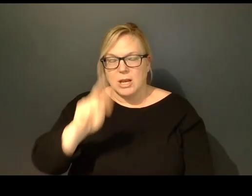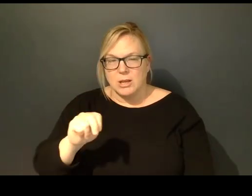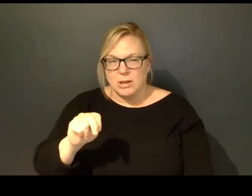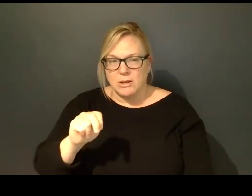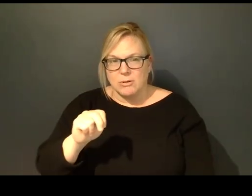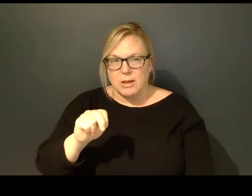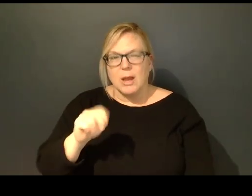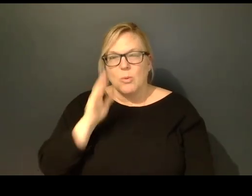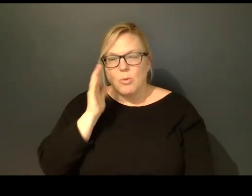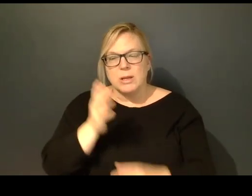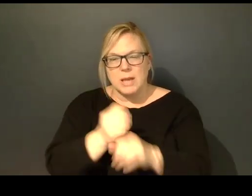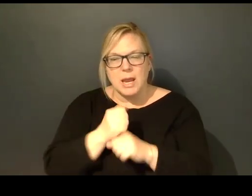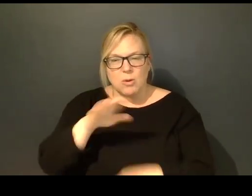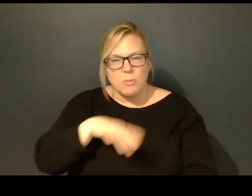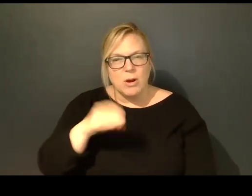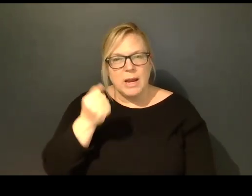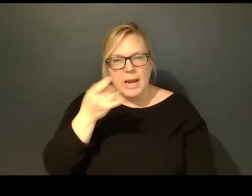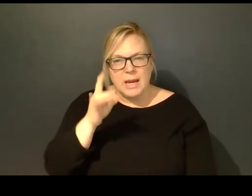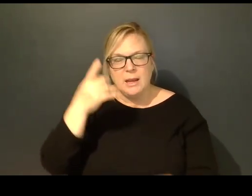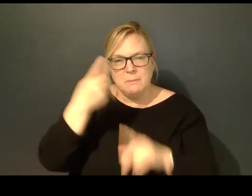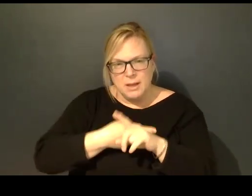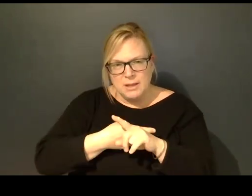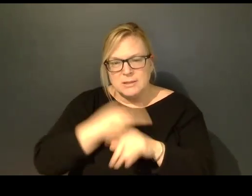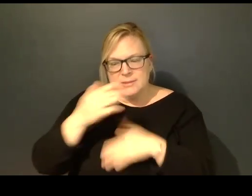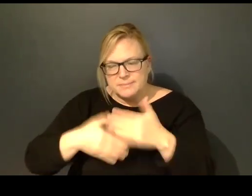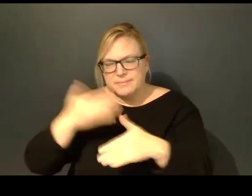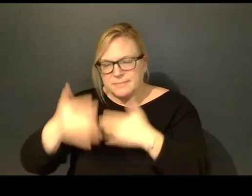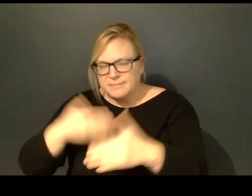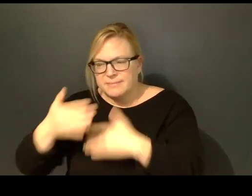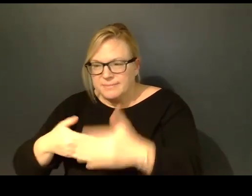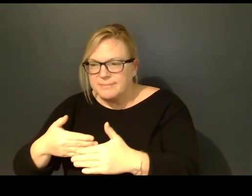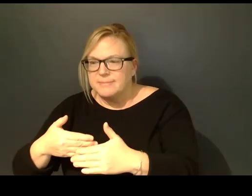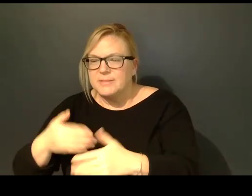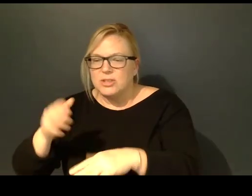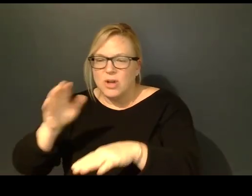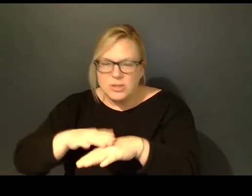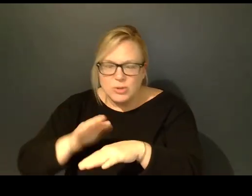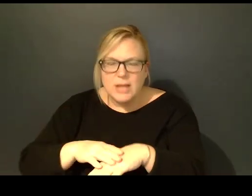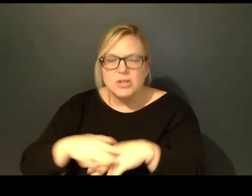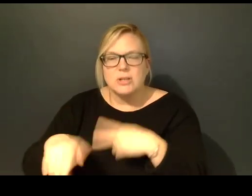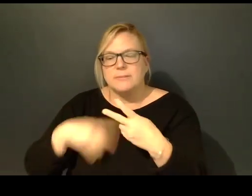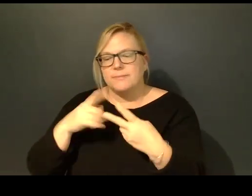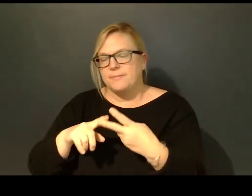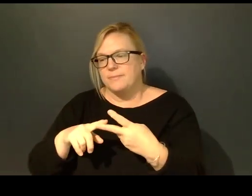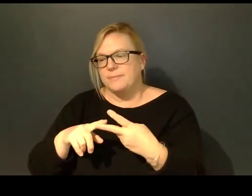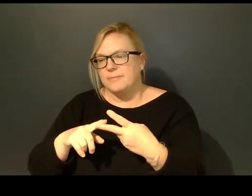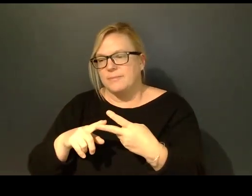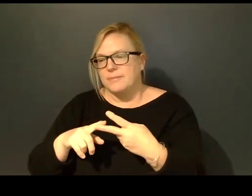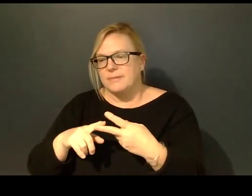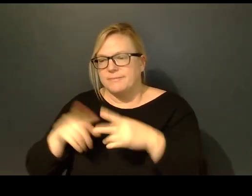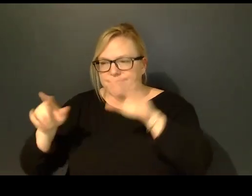18 months to go through a pretty rigorous process of consultation and consulting